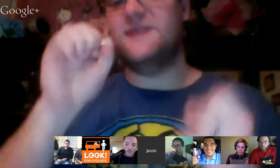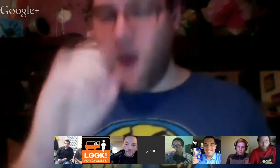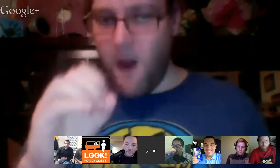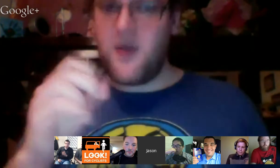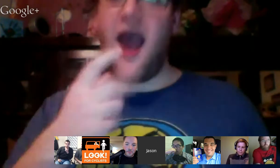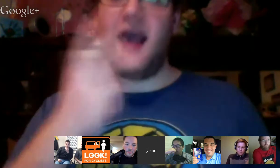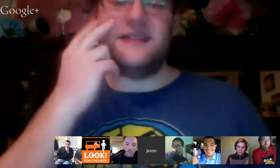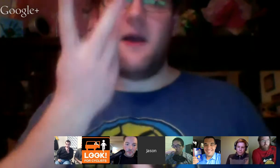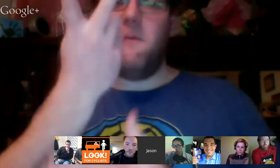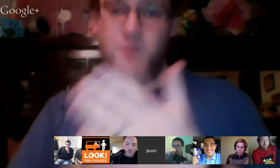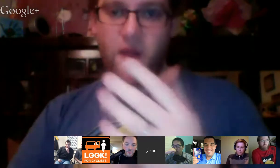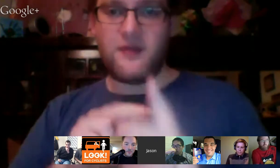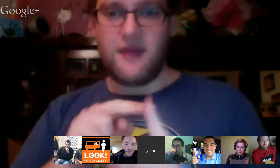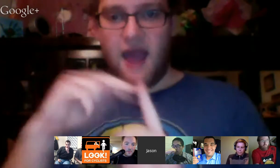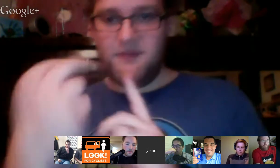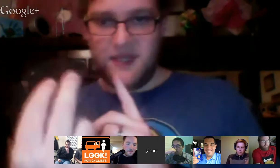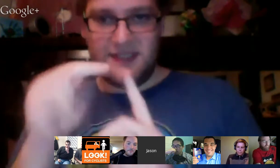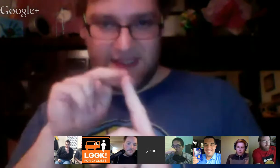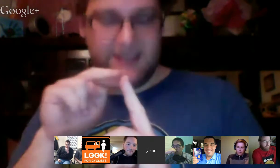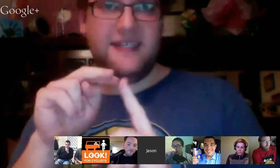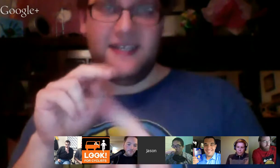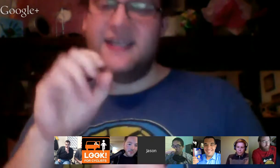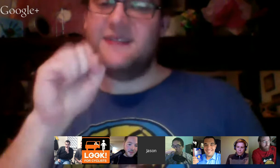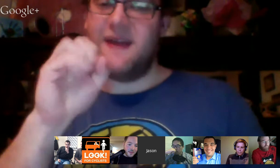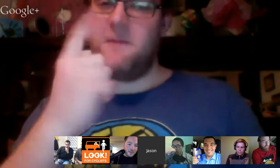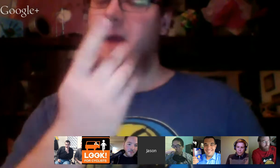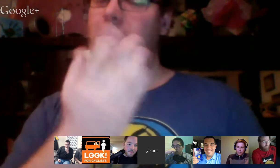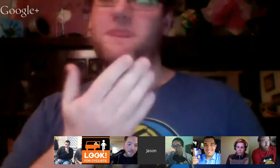visual field, so